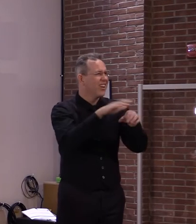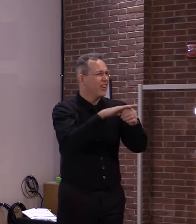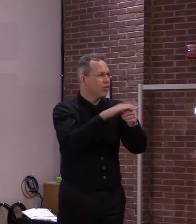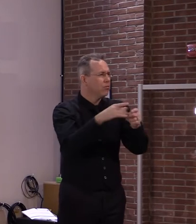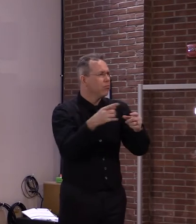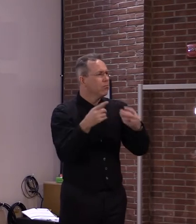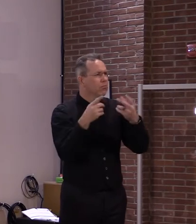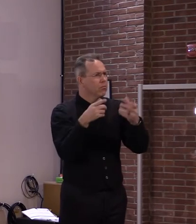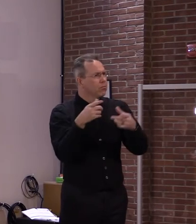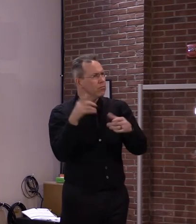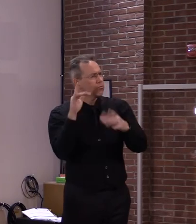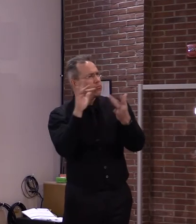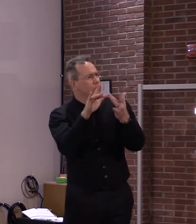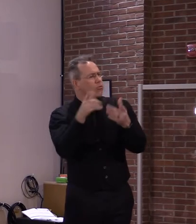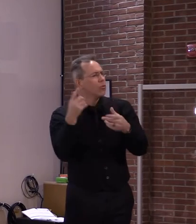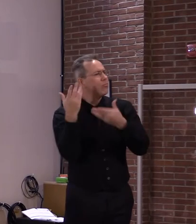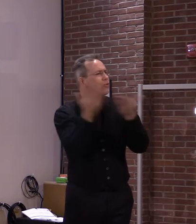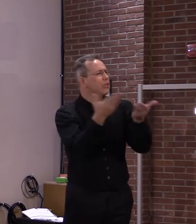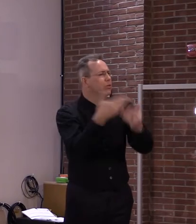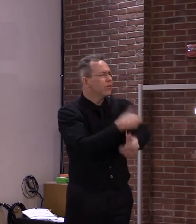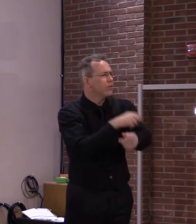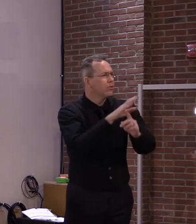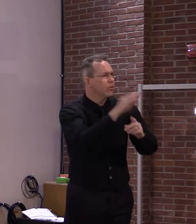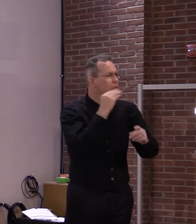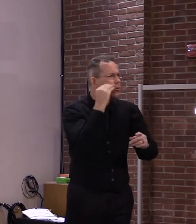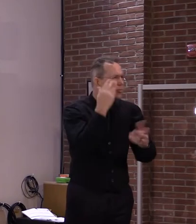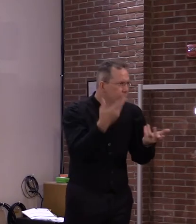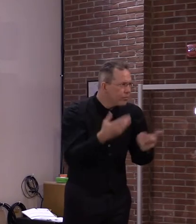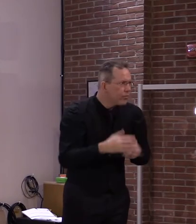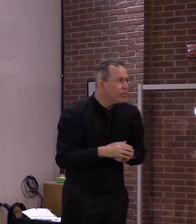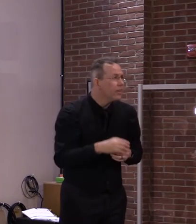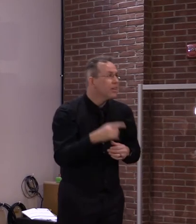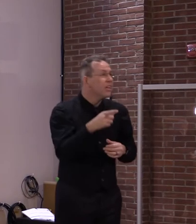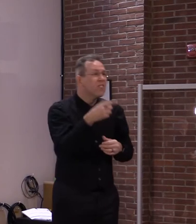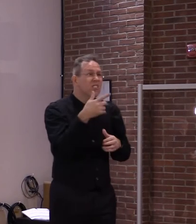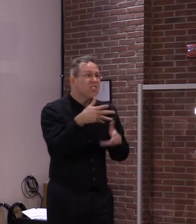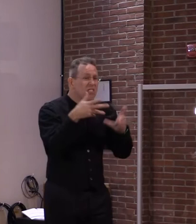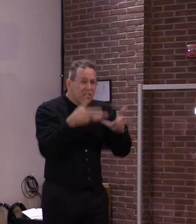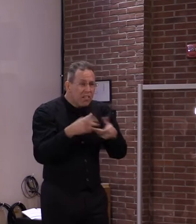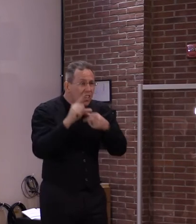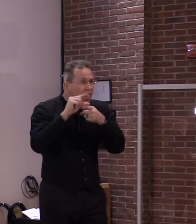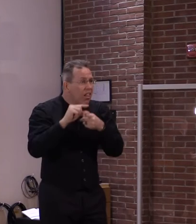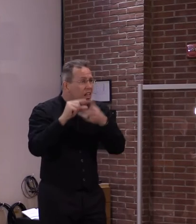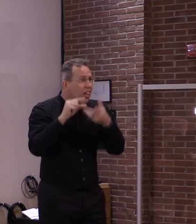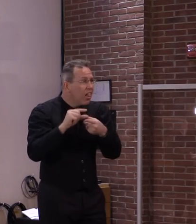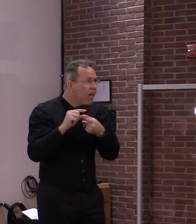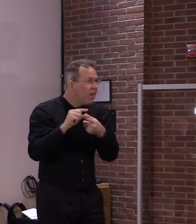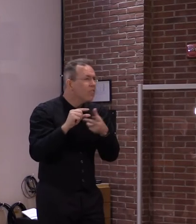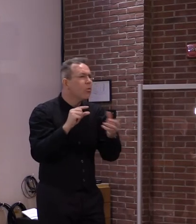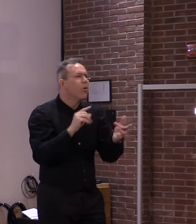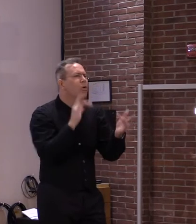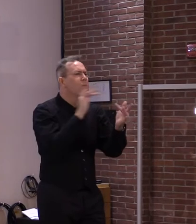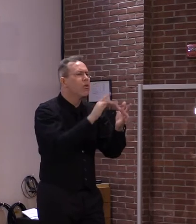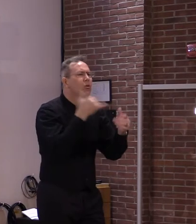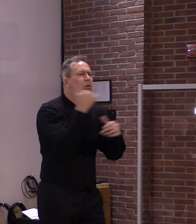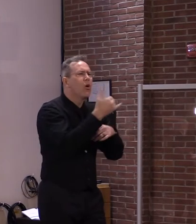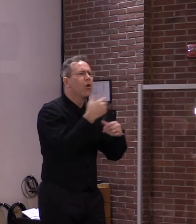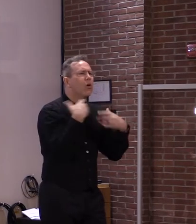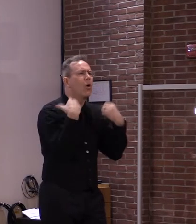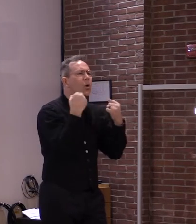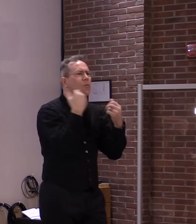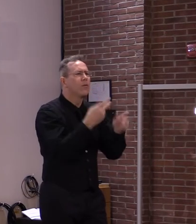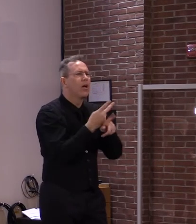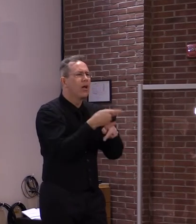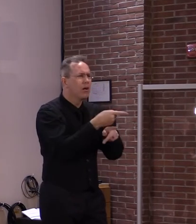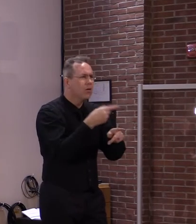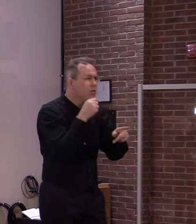the secondary would be if there's an extra dose and we would call home health i they they will know they're on a list of home